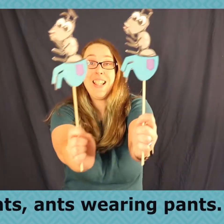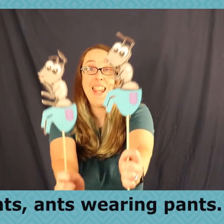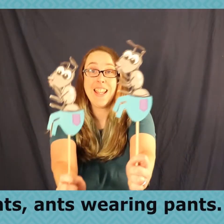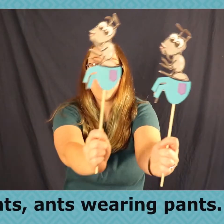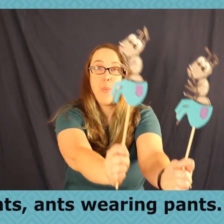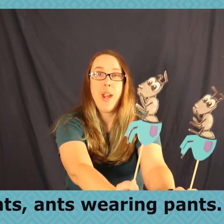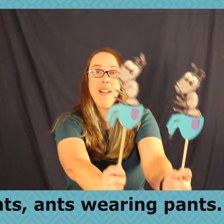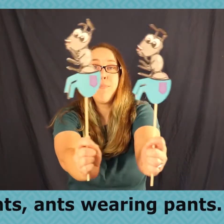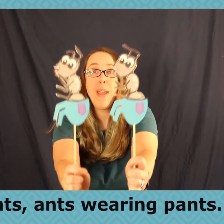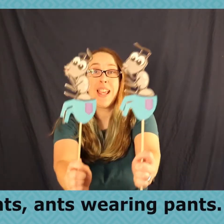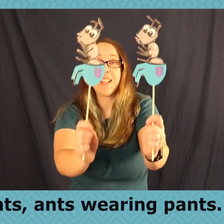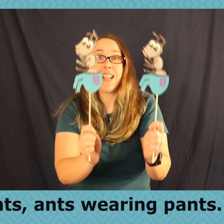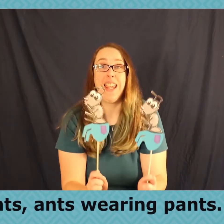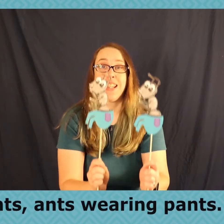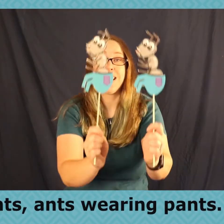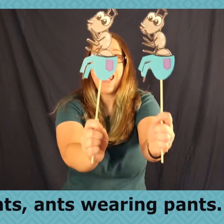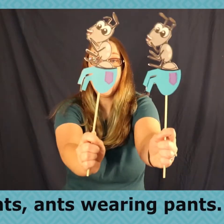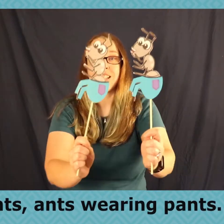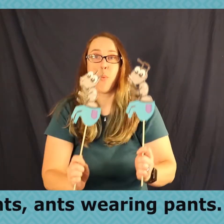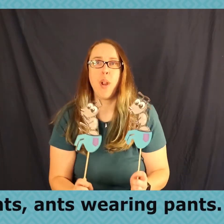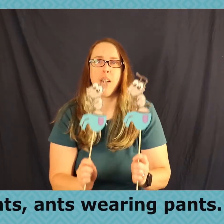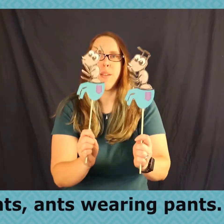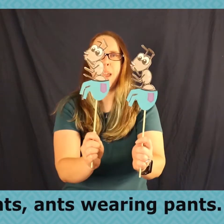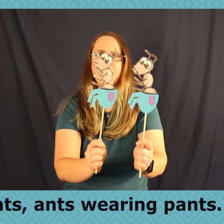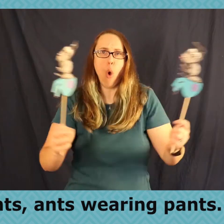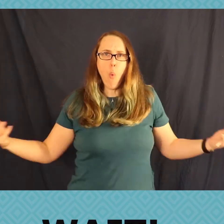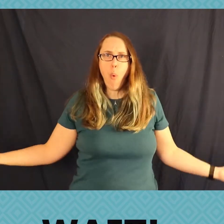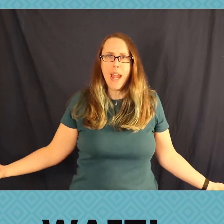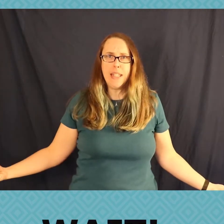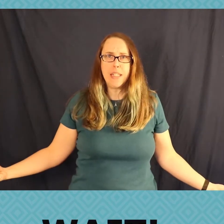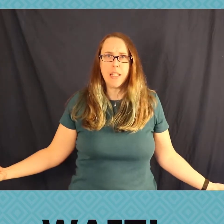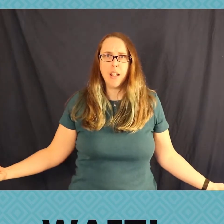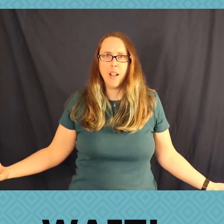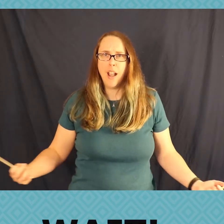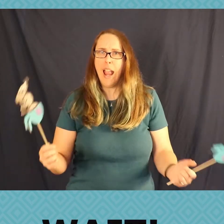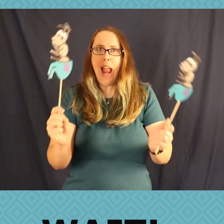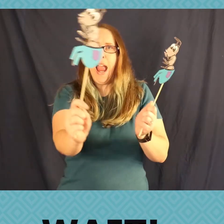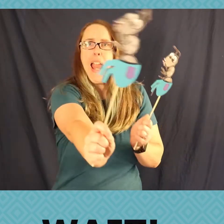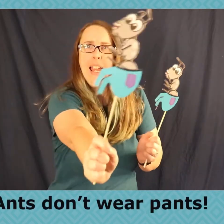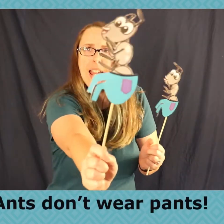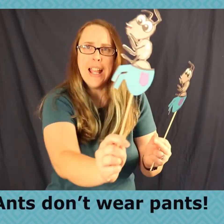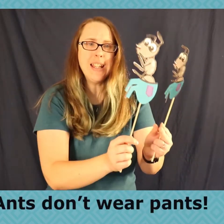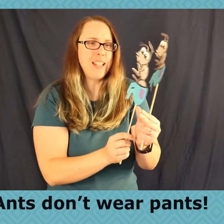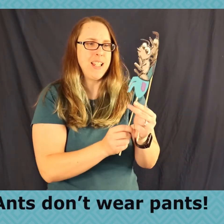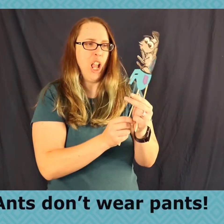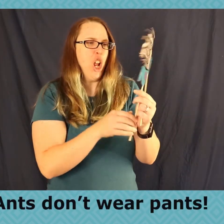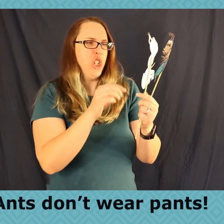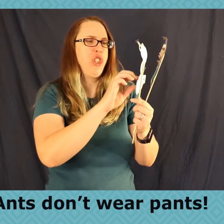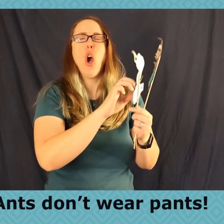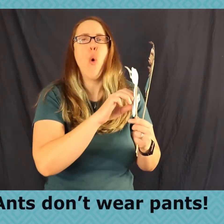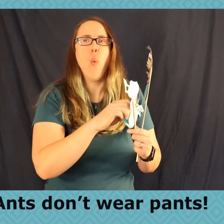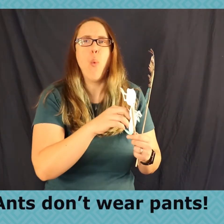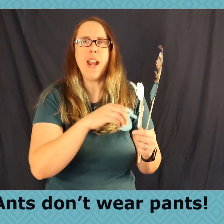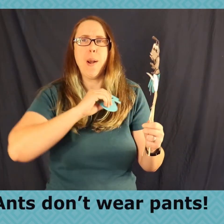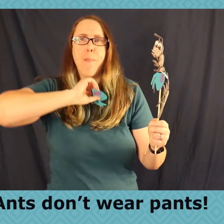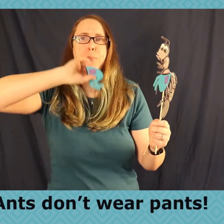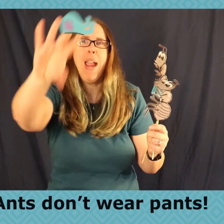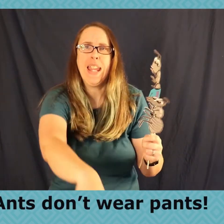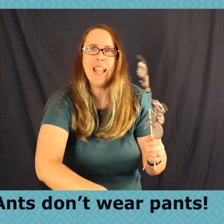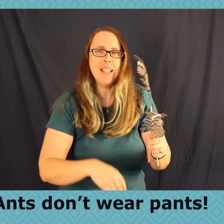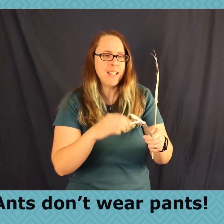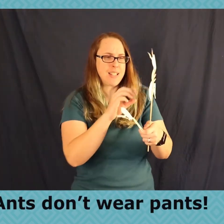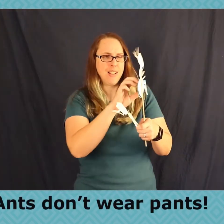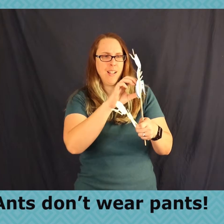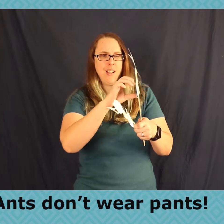Ants ants wearing pants ants ants wearing pants. Wait! Ants don't wear